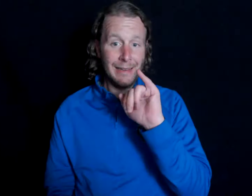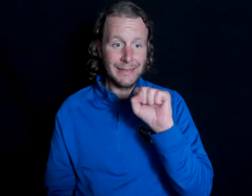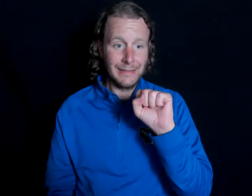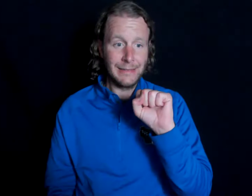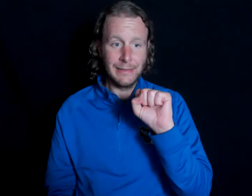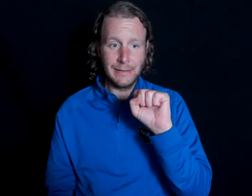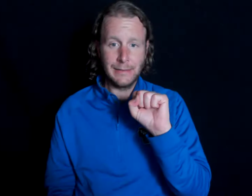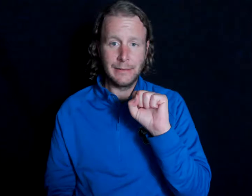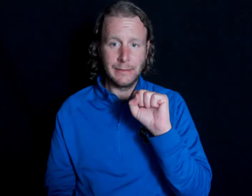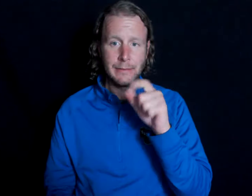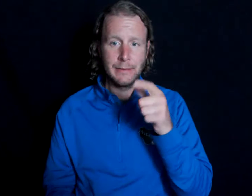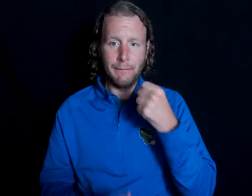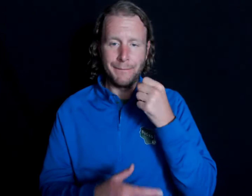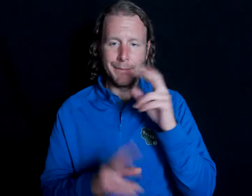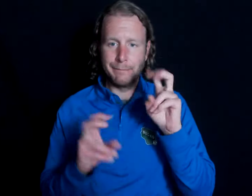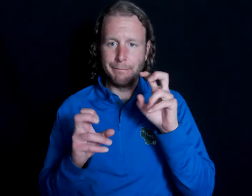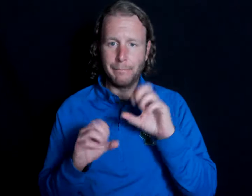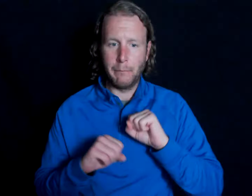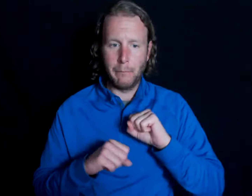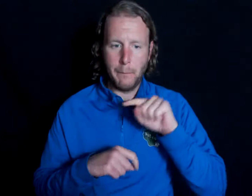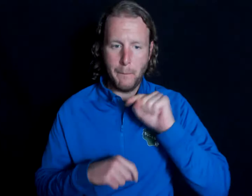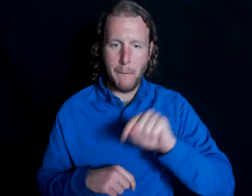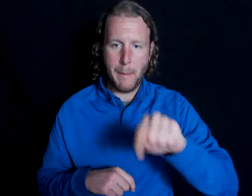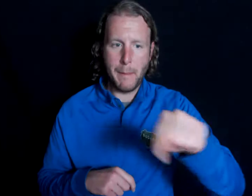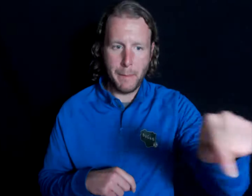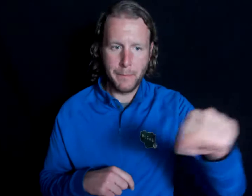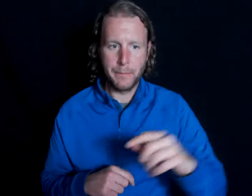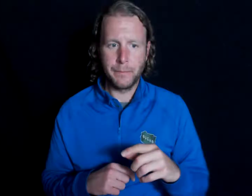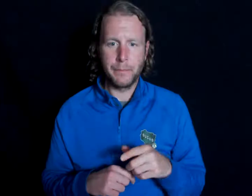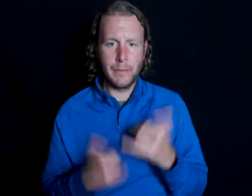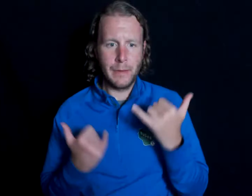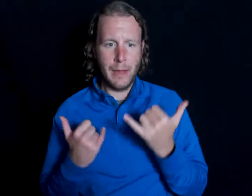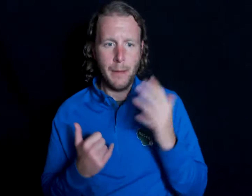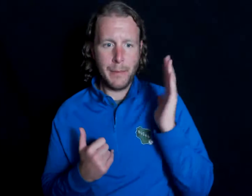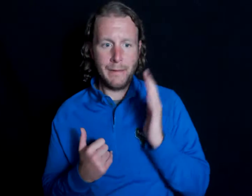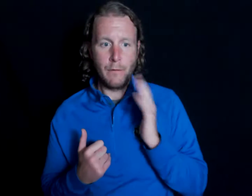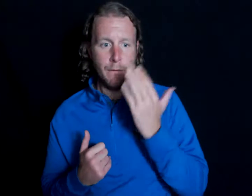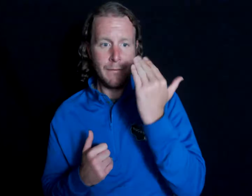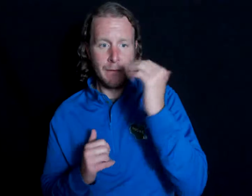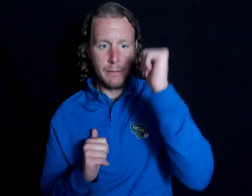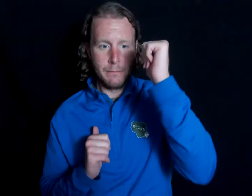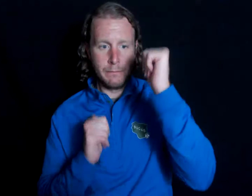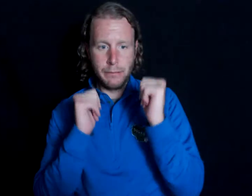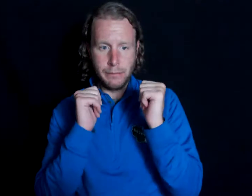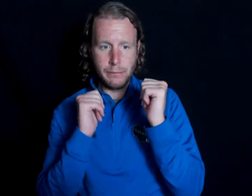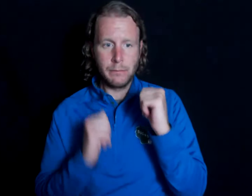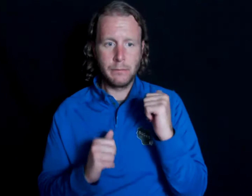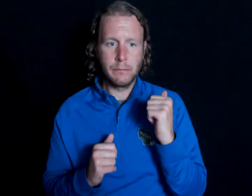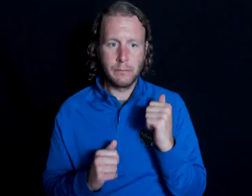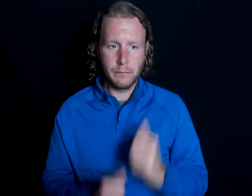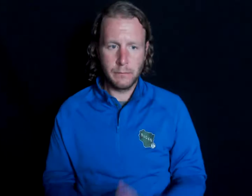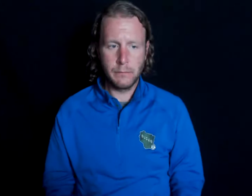Orlando's going to start making a move here. Down by 15. Fournier caught fire late in game 1.